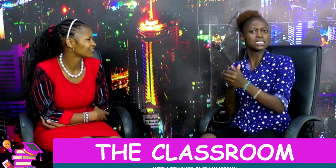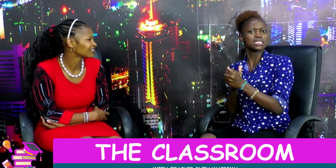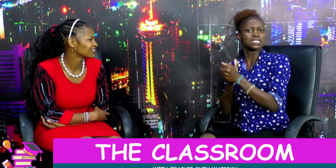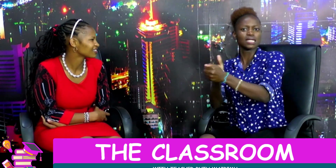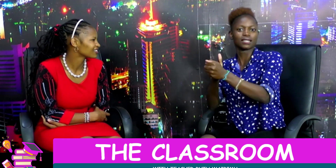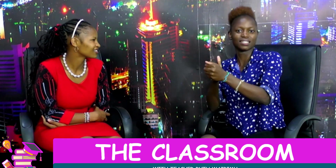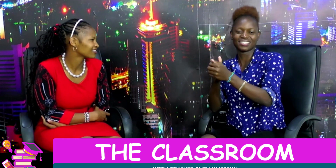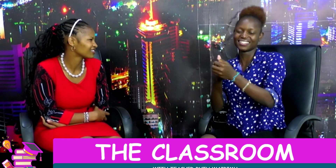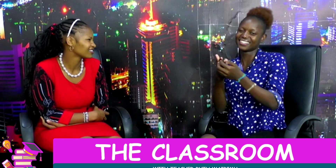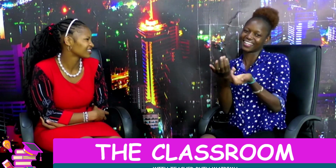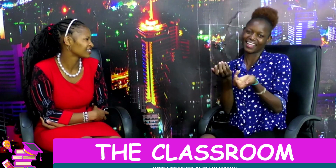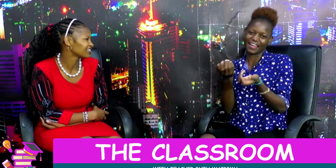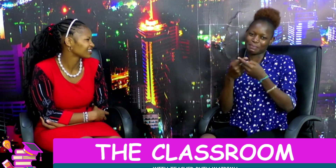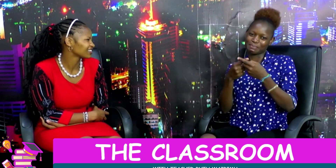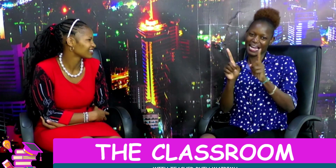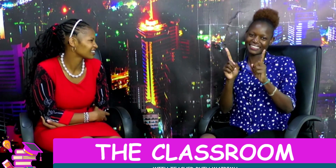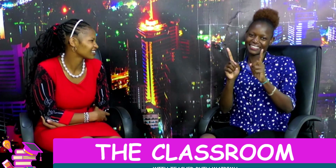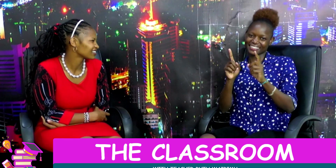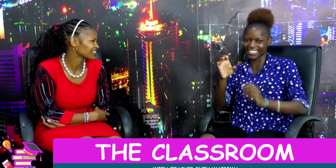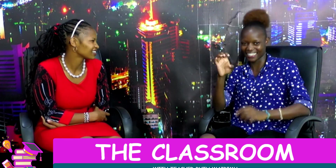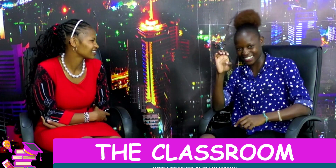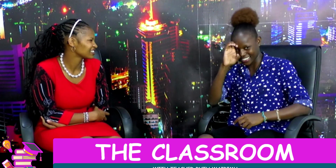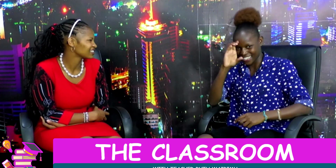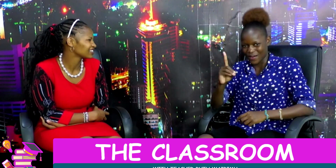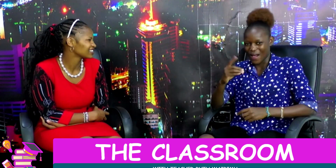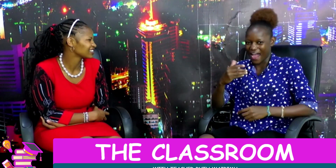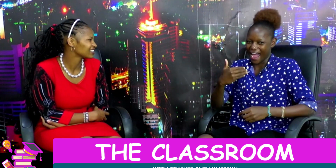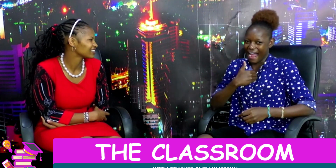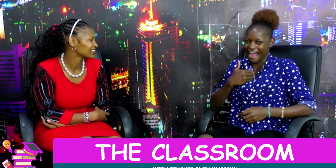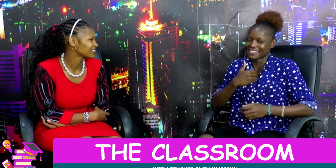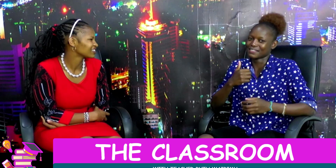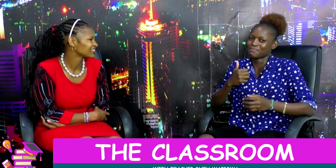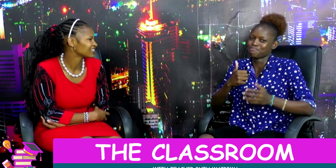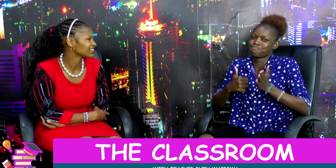the change in me because I was more self-confident, and I could take